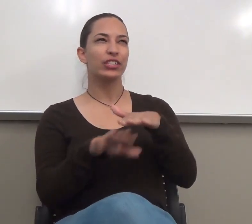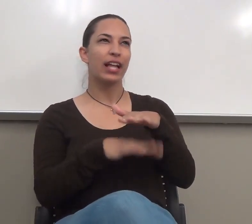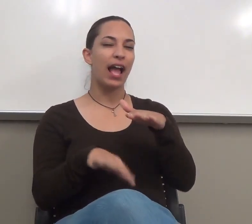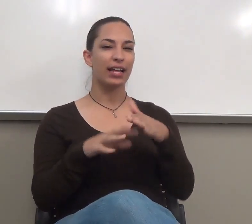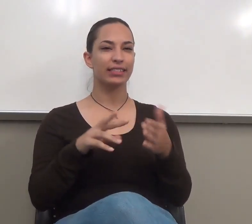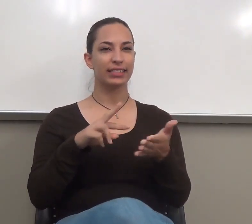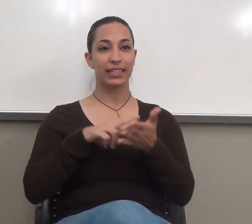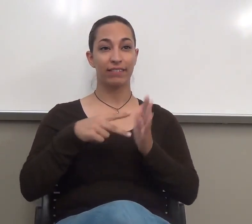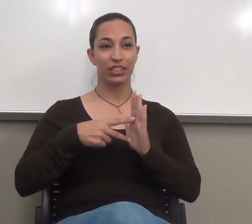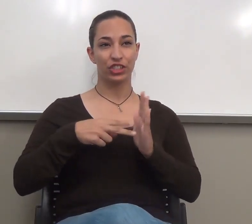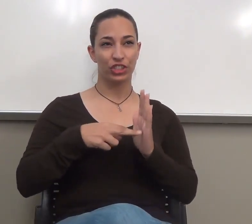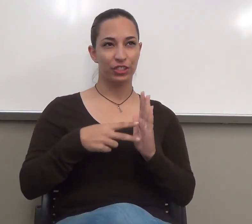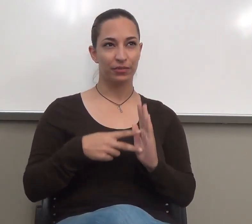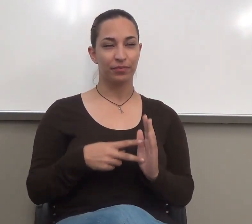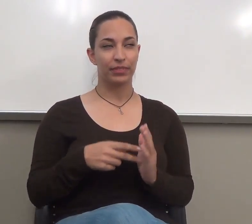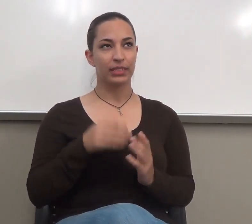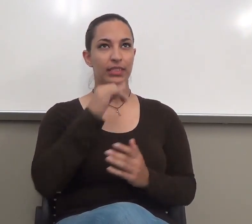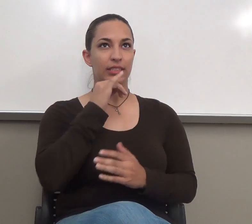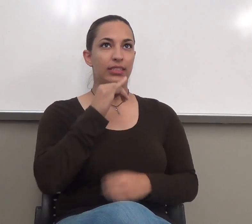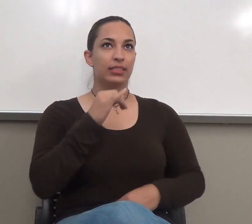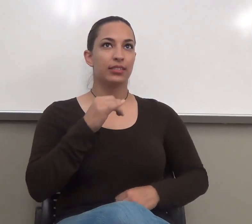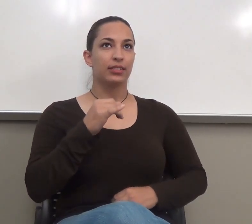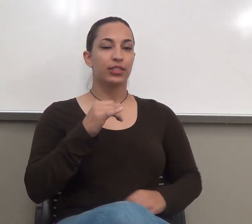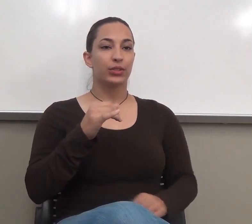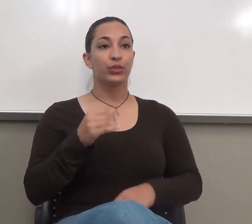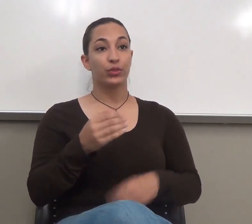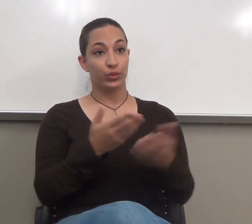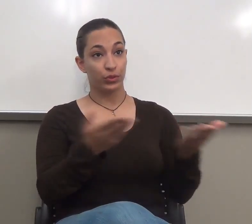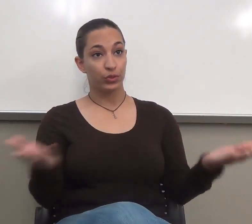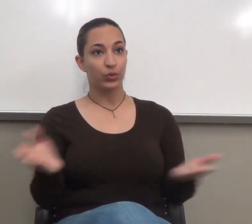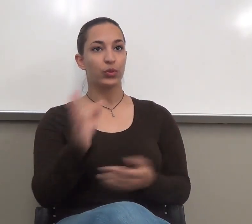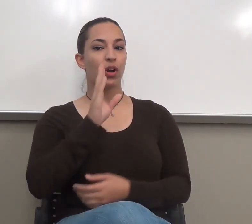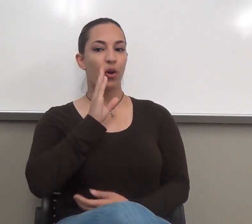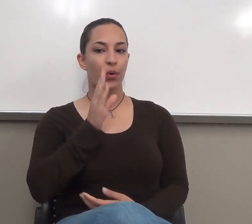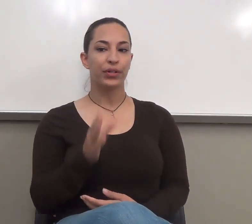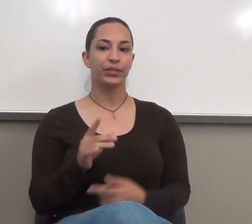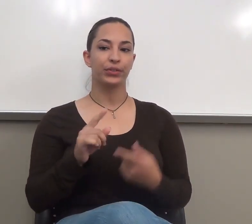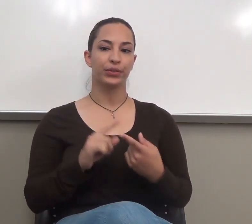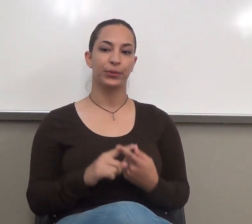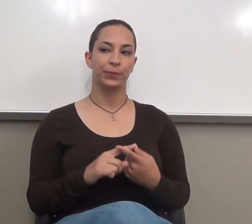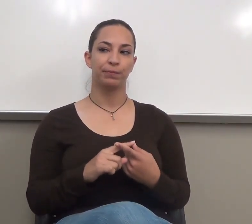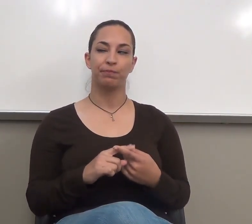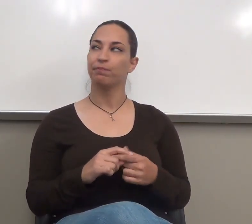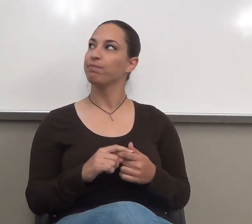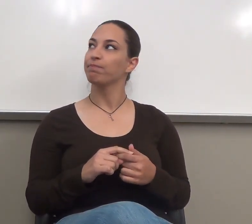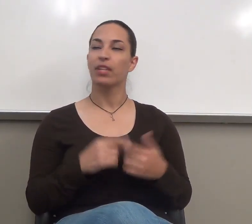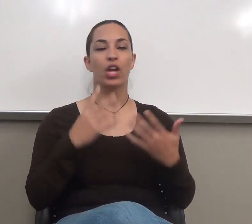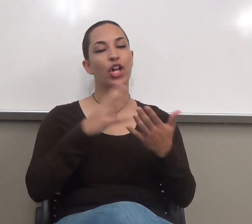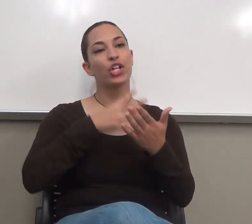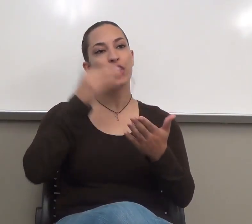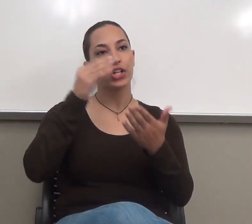is the writing you do for school, any writing you do in school, okay? What the